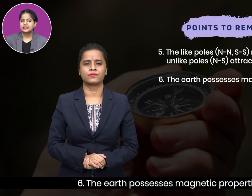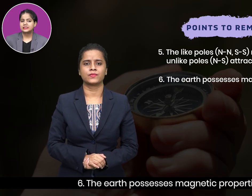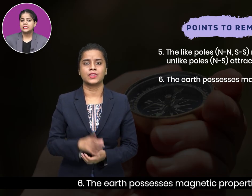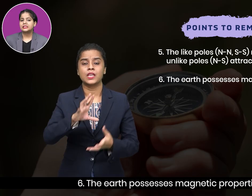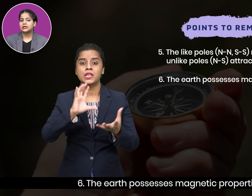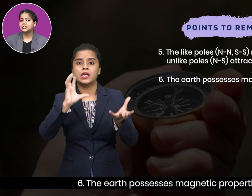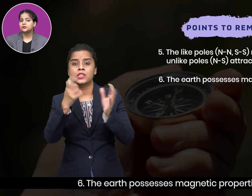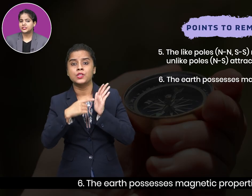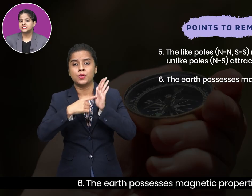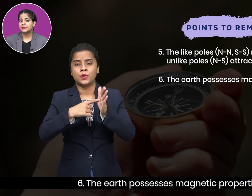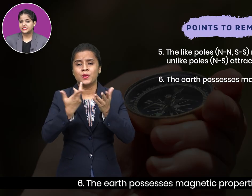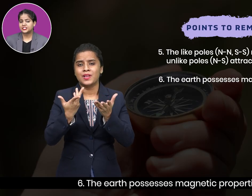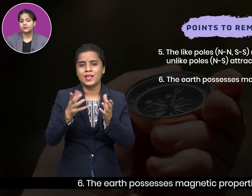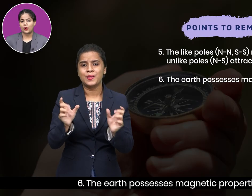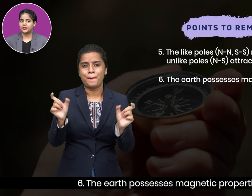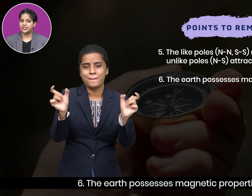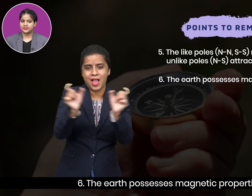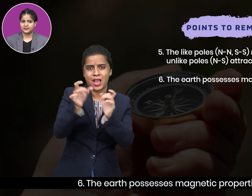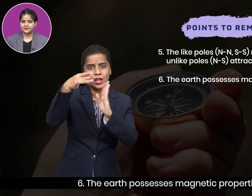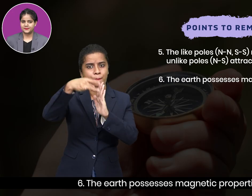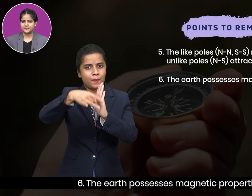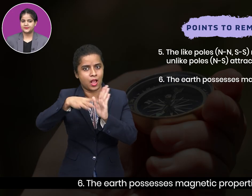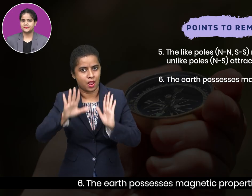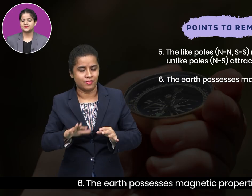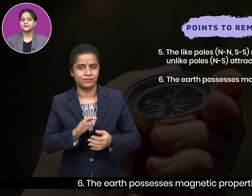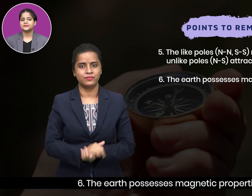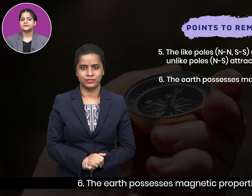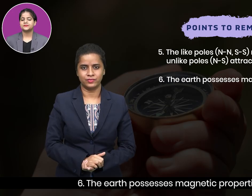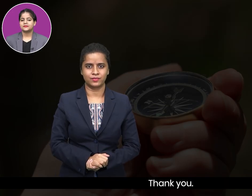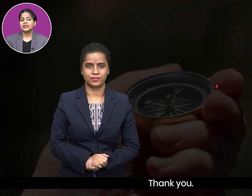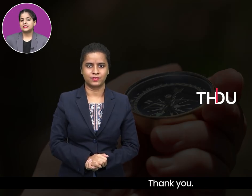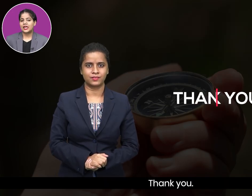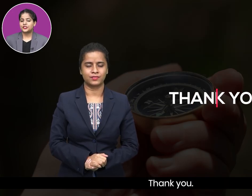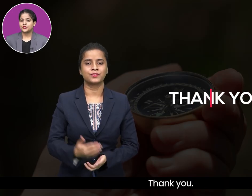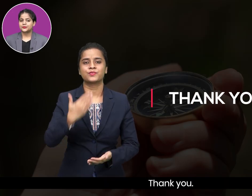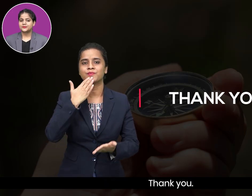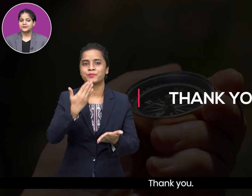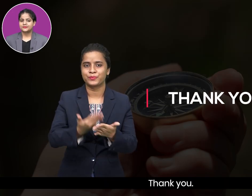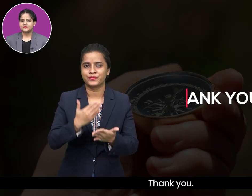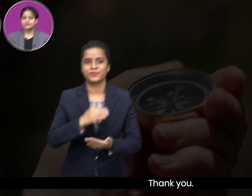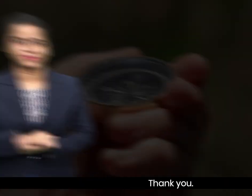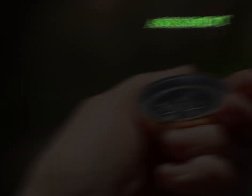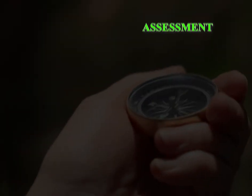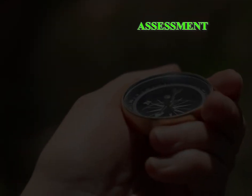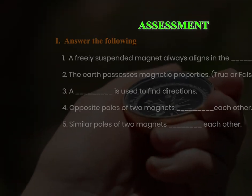Number 6. The Earth possesses magnetic properties. Thank you.